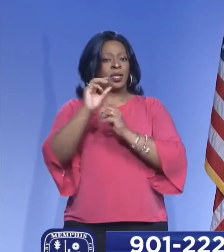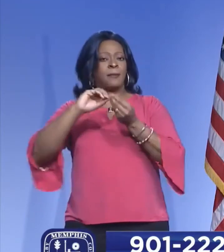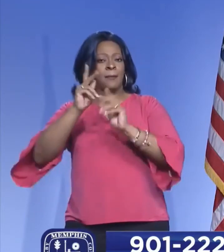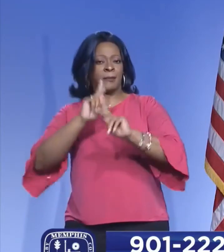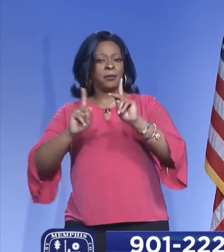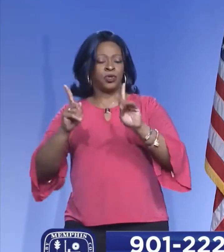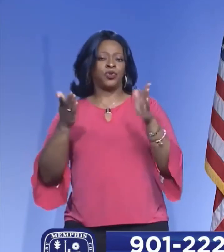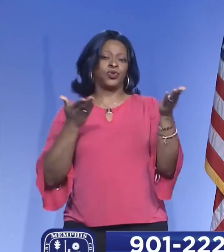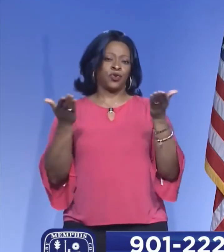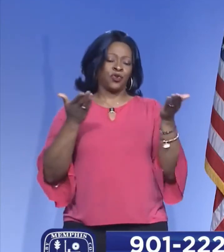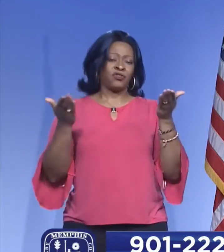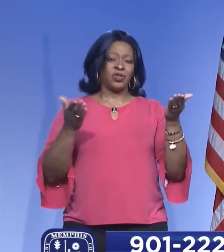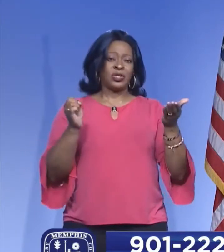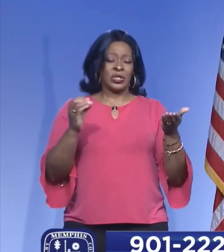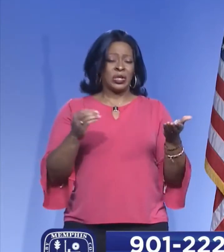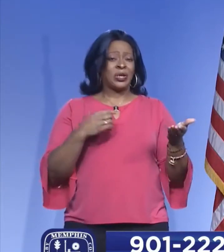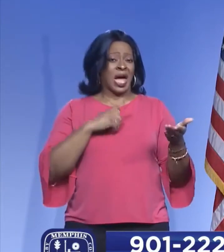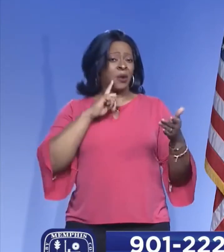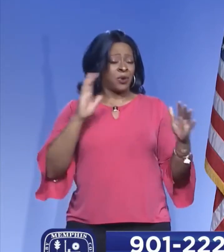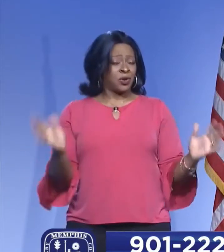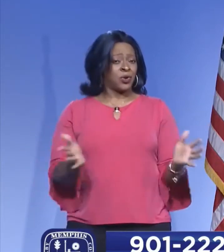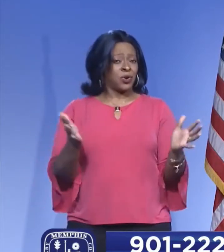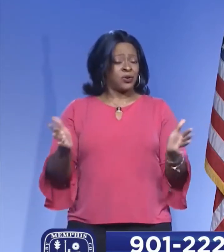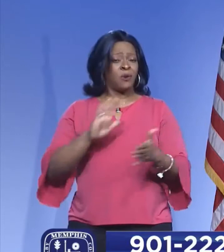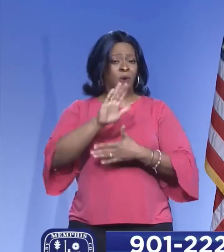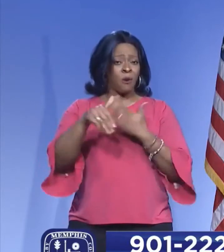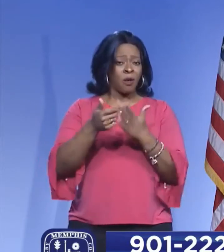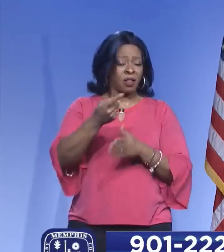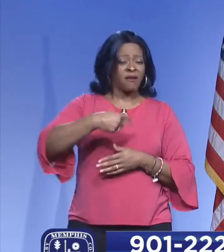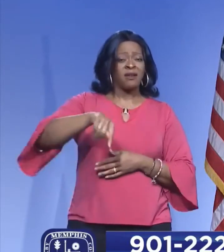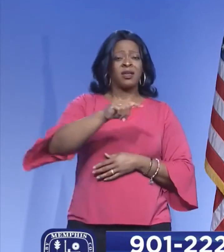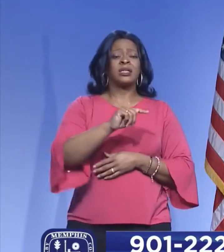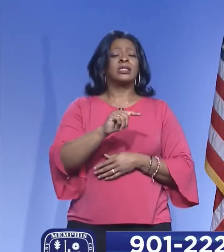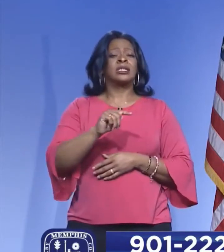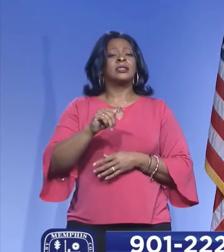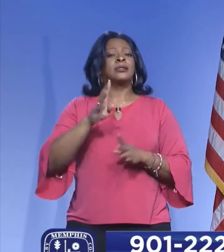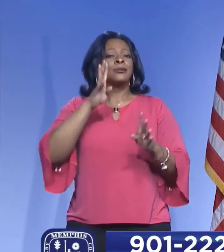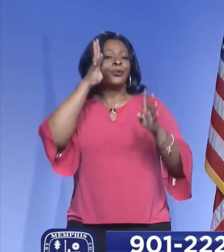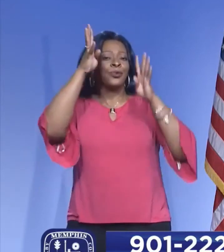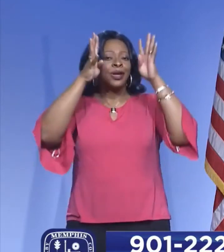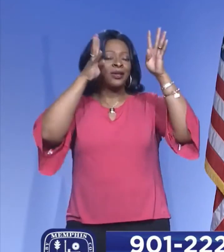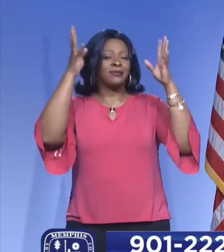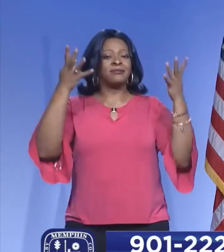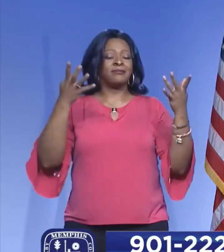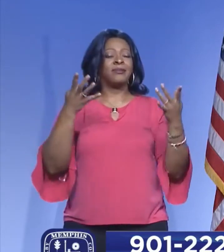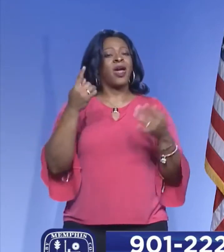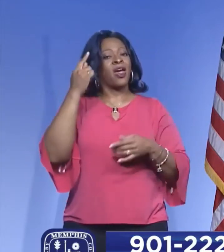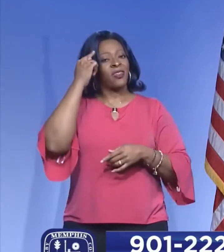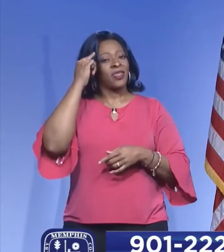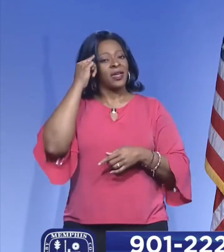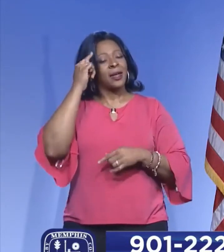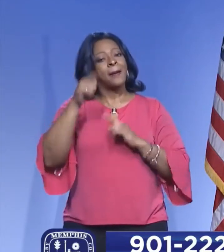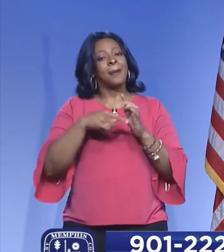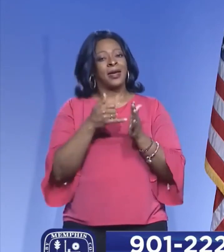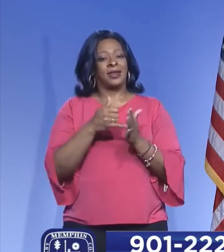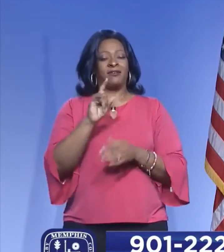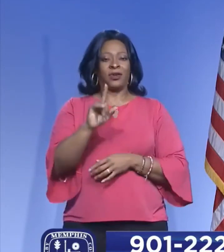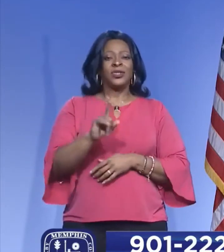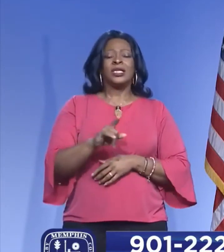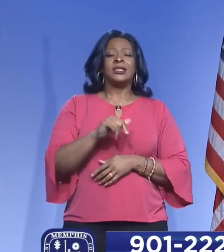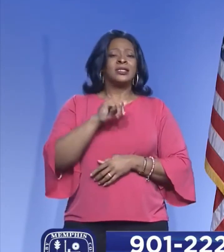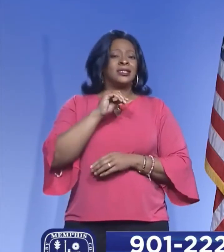serve. And so I would encourage all of us to be creative and thoughtful about that. But there's no